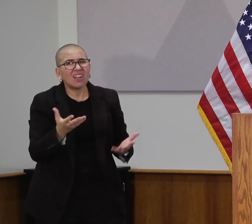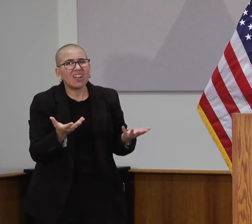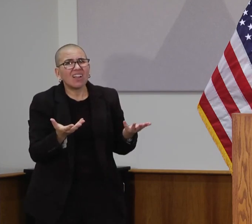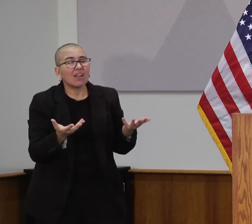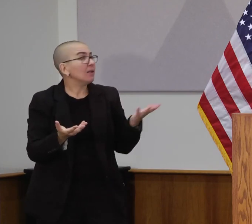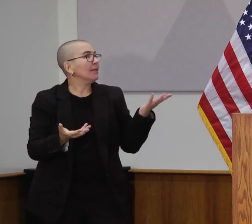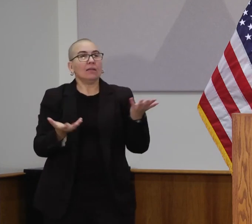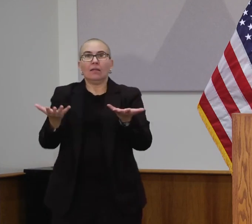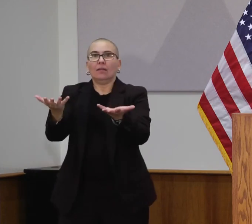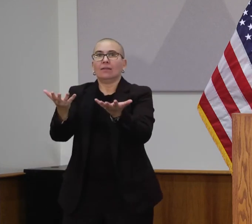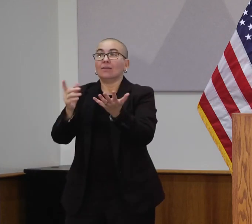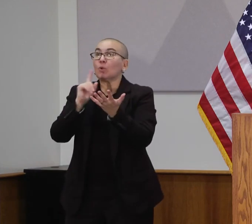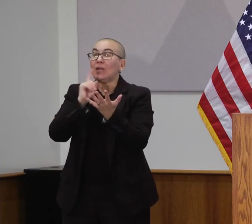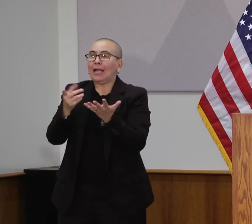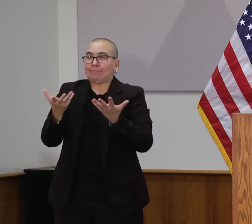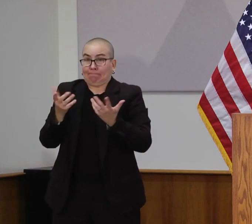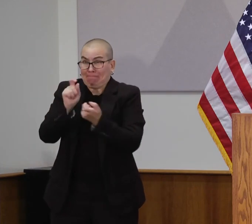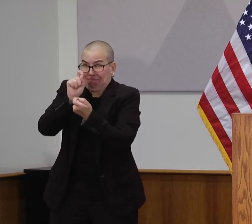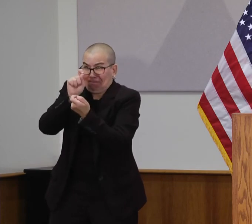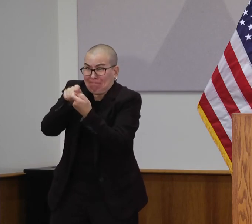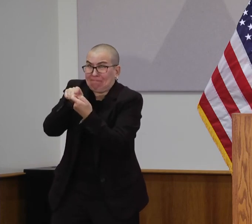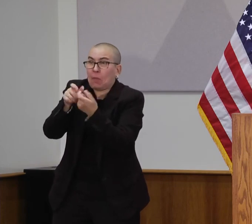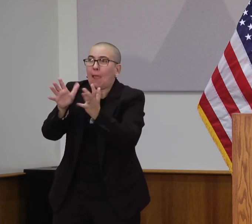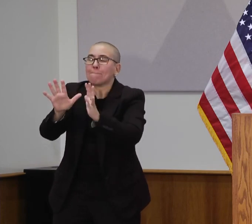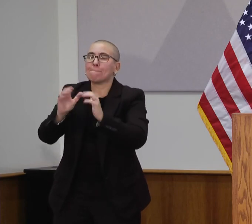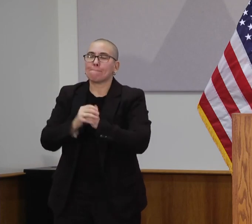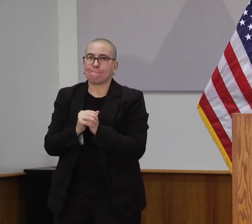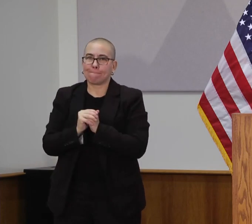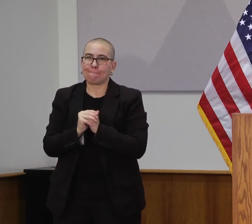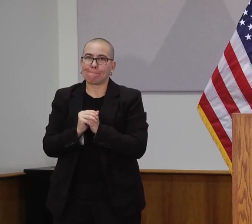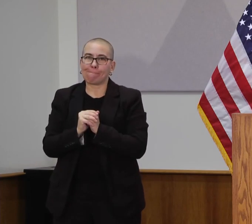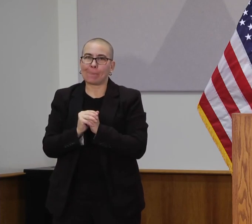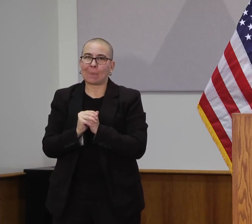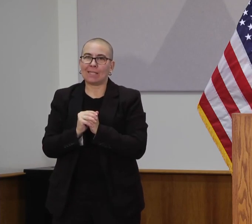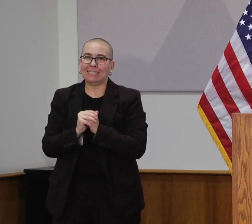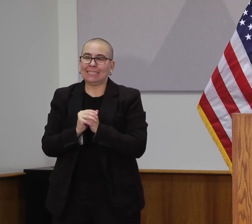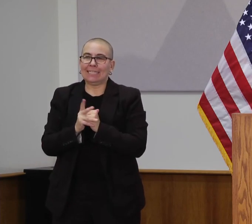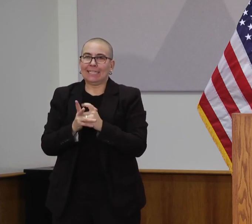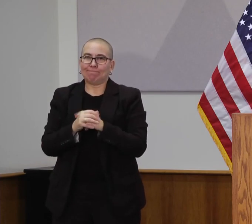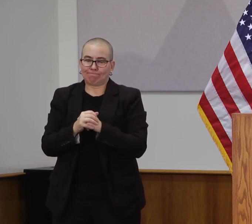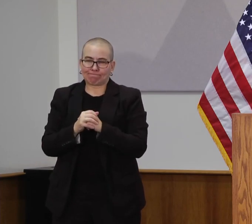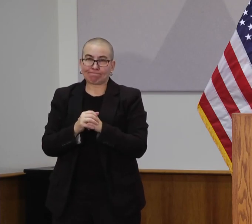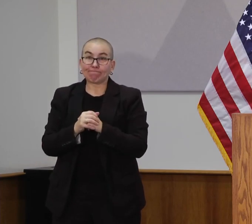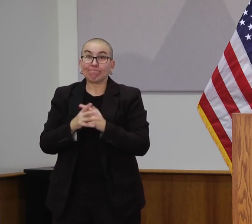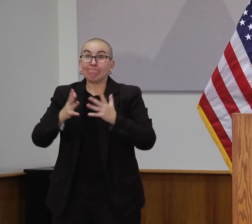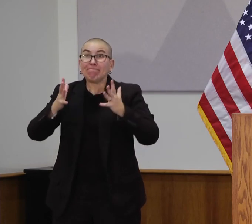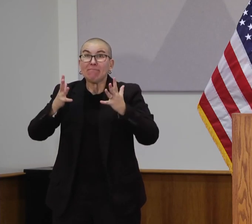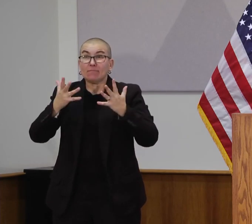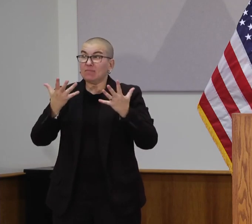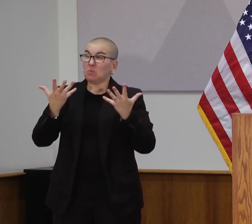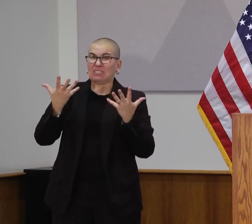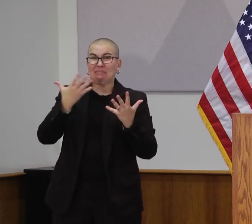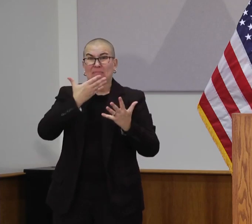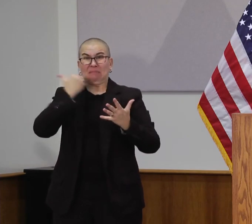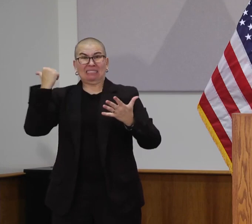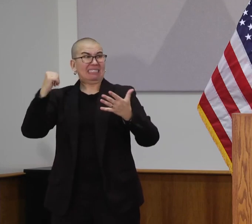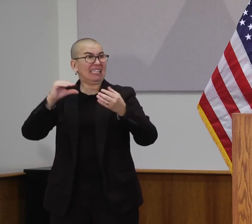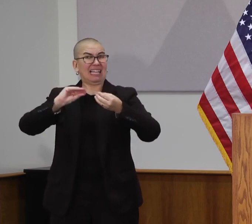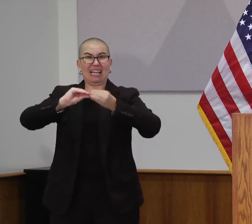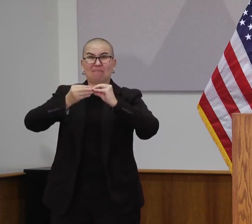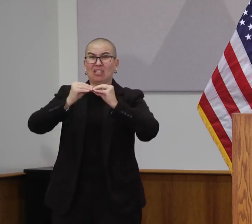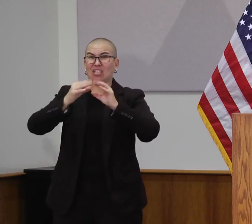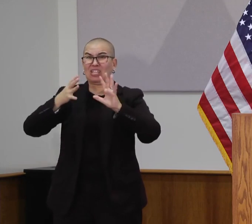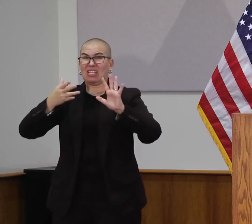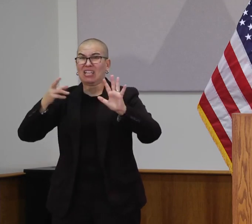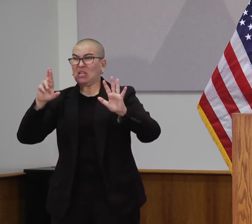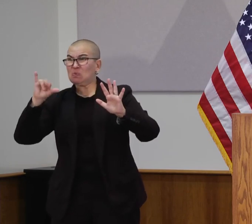a function of the higher risk, greater health conditions. That if